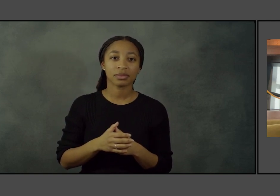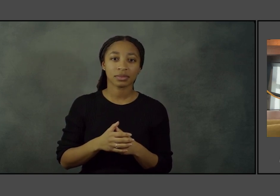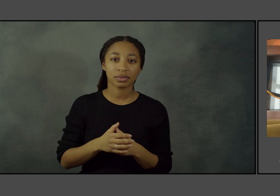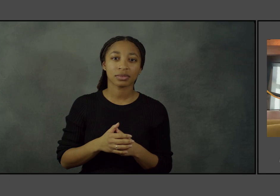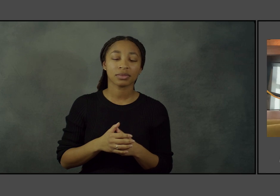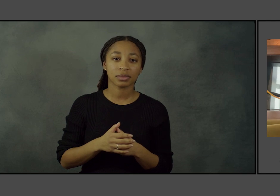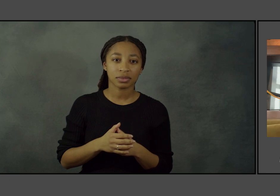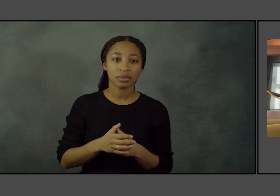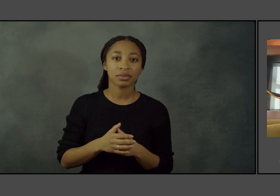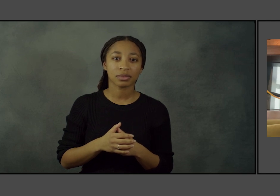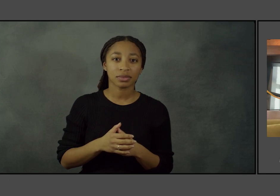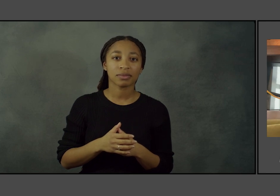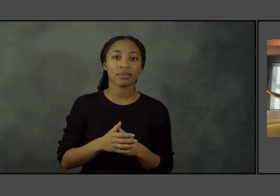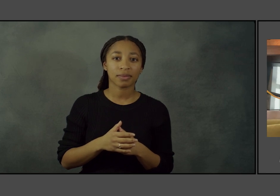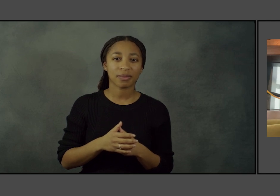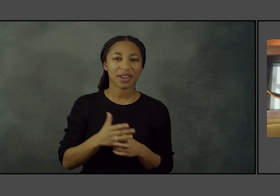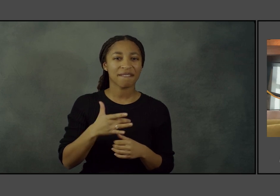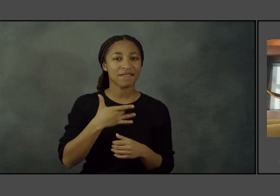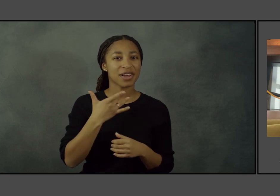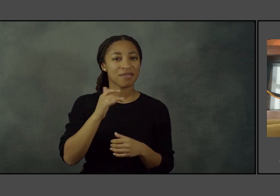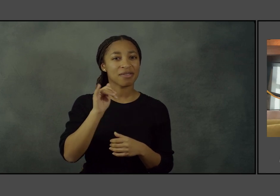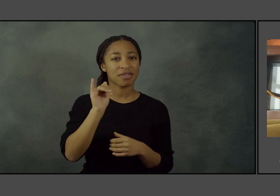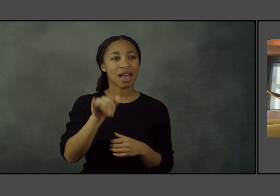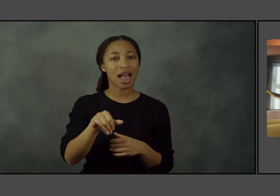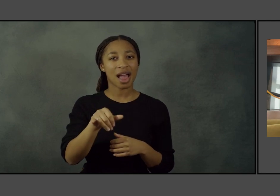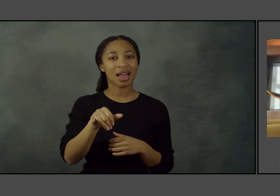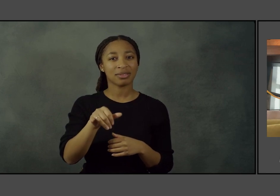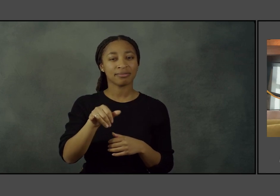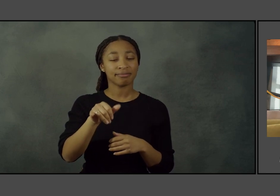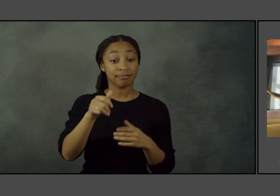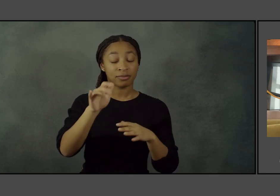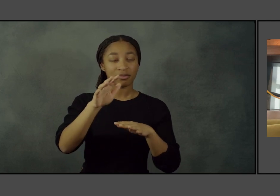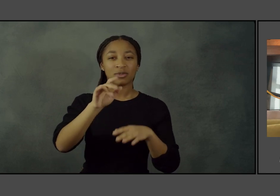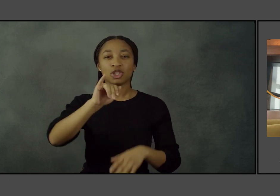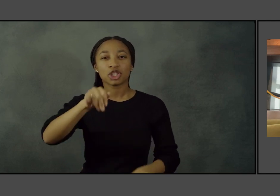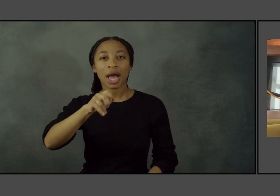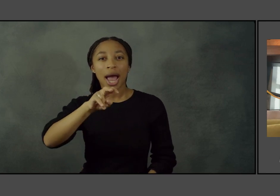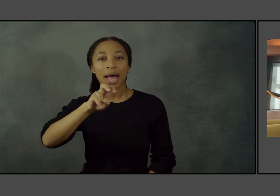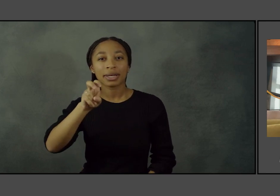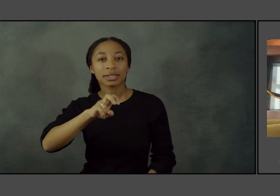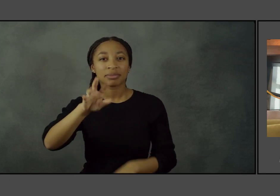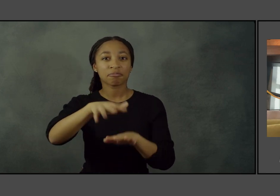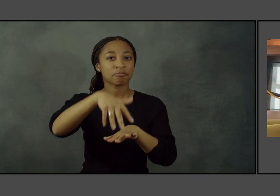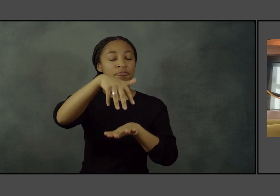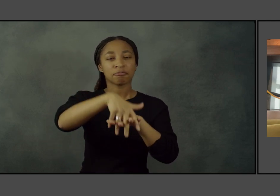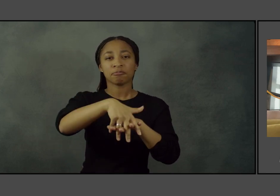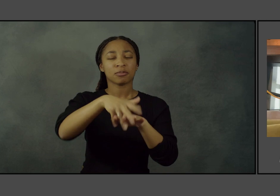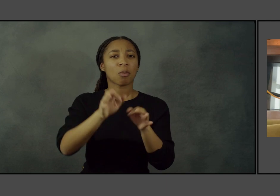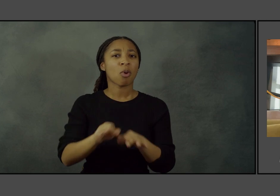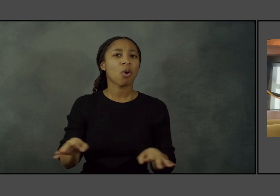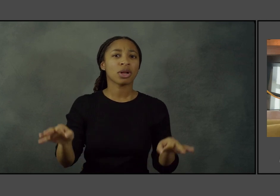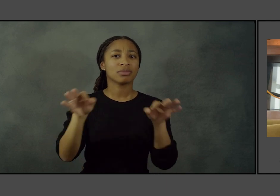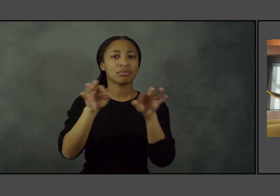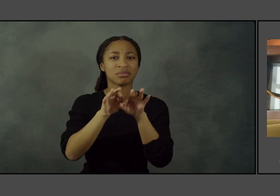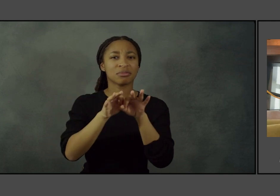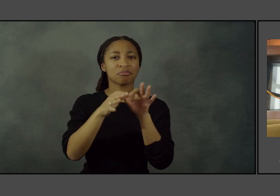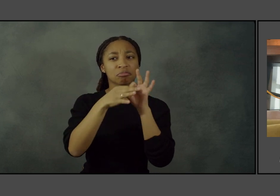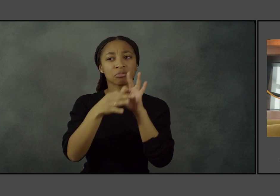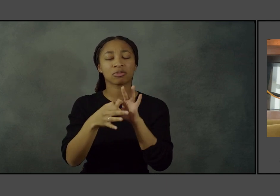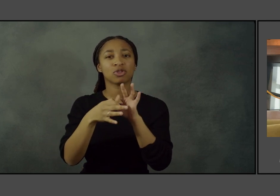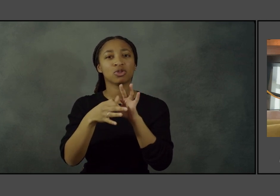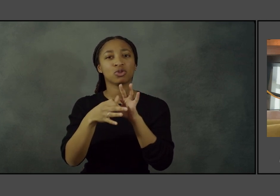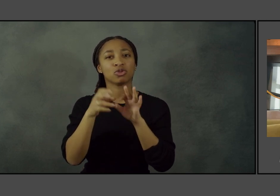inevitable root of the jazz tree also, right? Just this journey of indigenous peoples who were